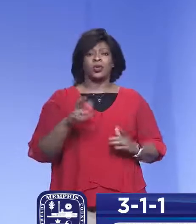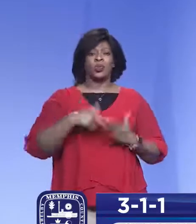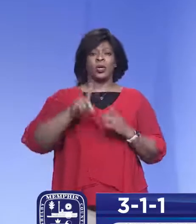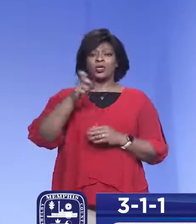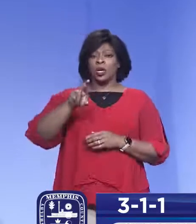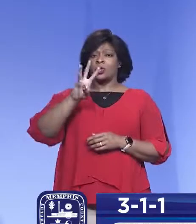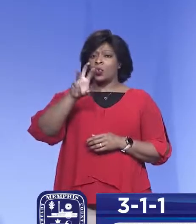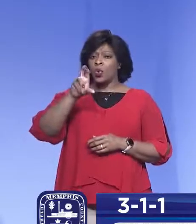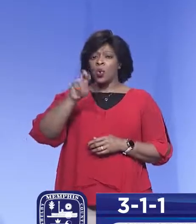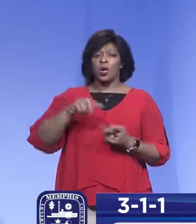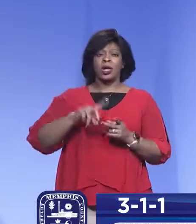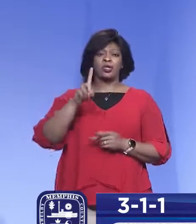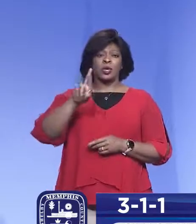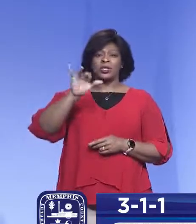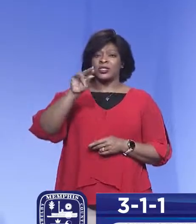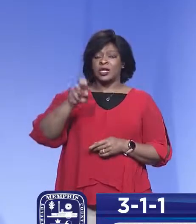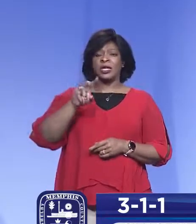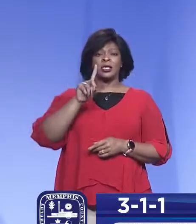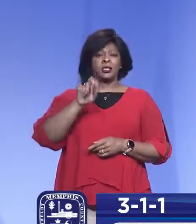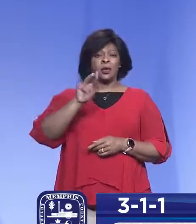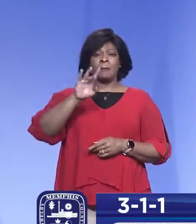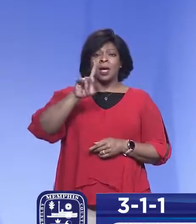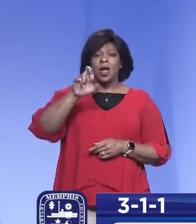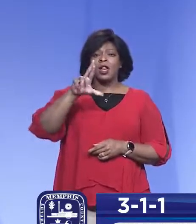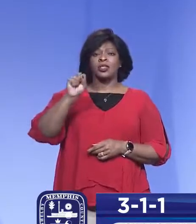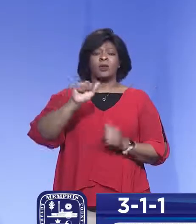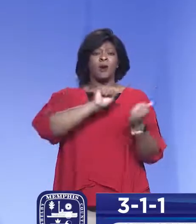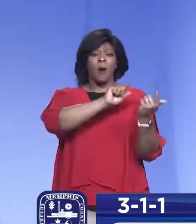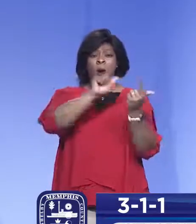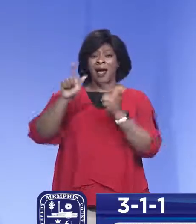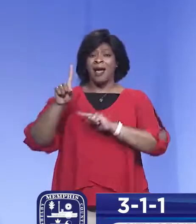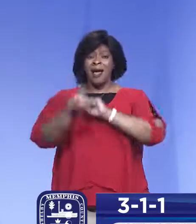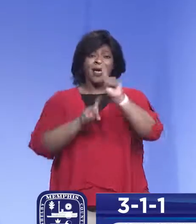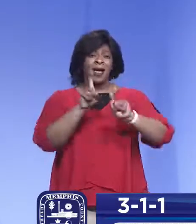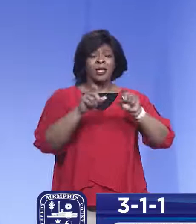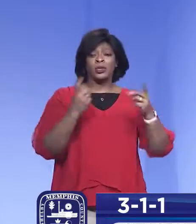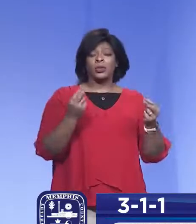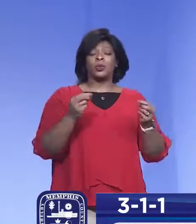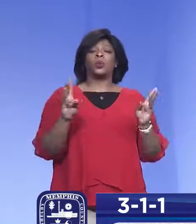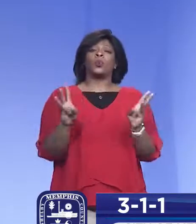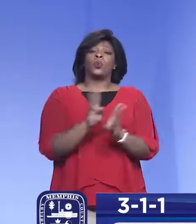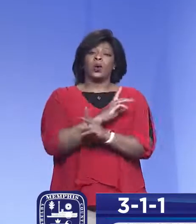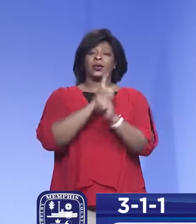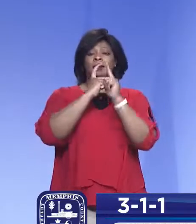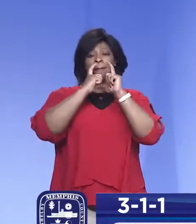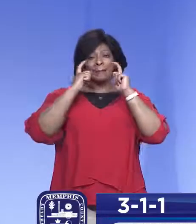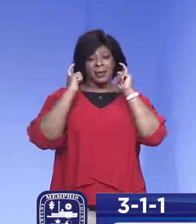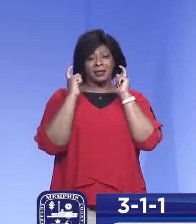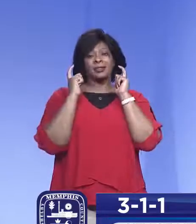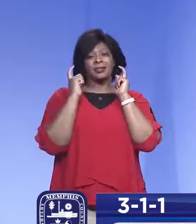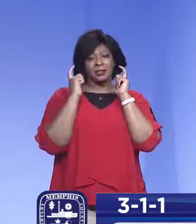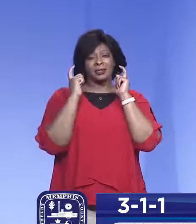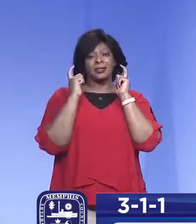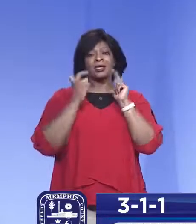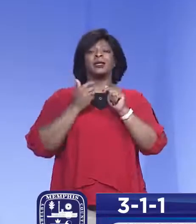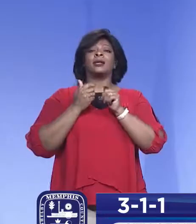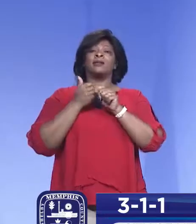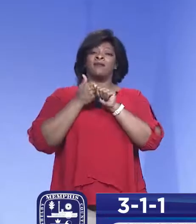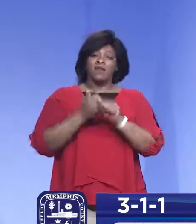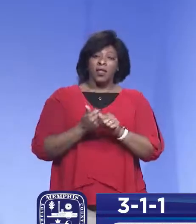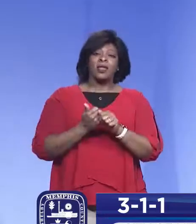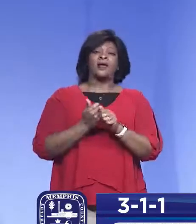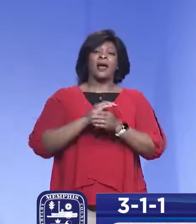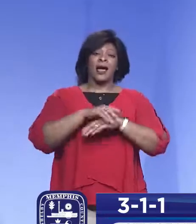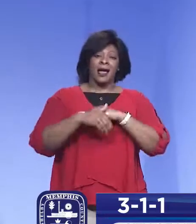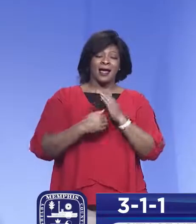Dr. Warren, Dr. Jane, Dr. McCullers have all asked you to do, to wear masks, to follow hygiene